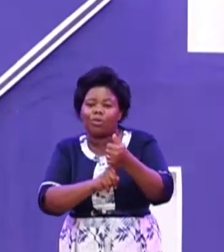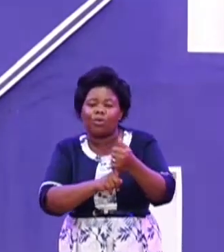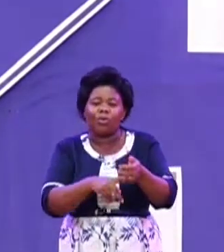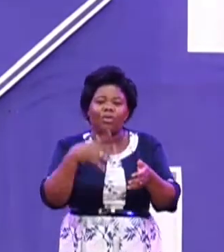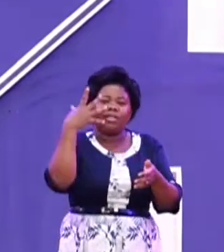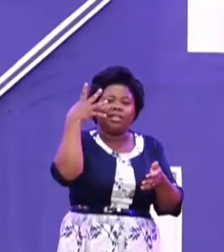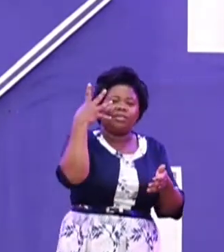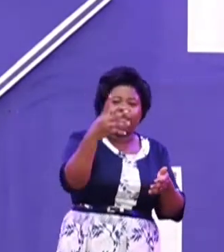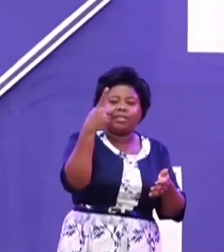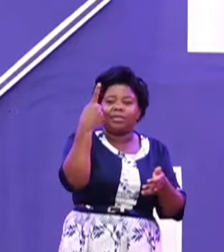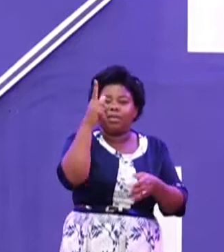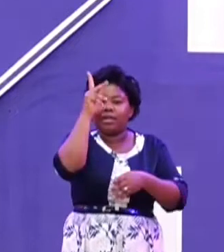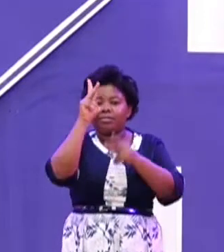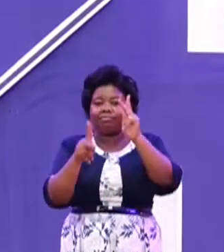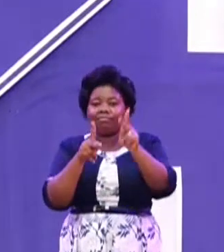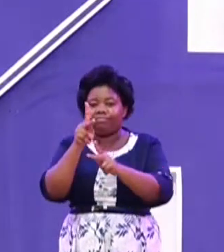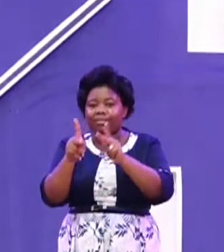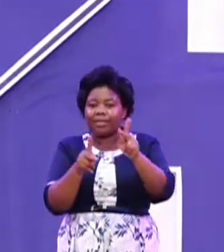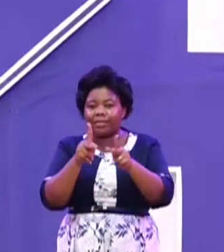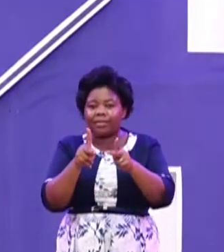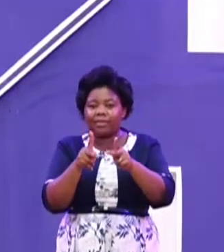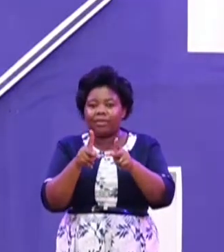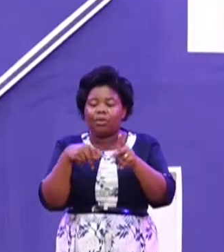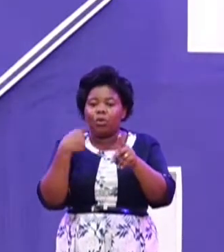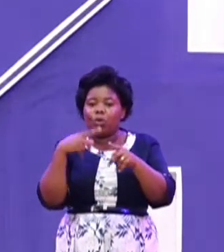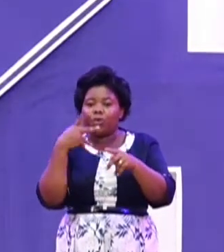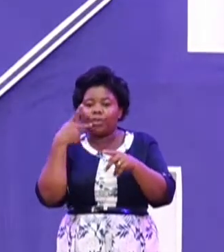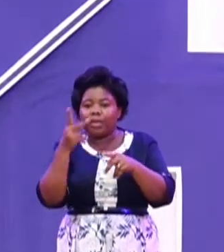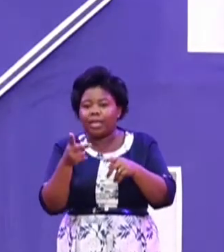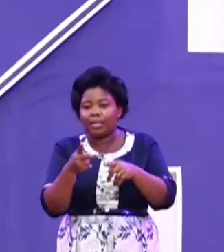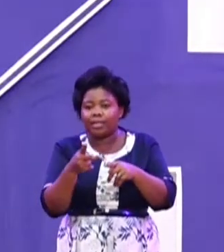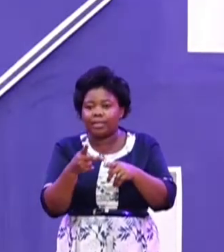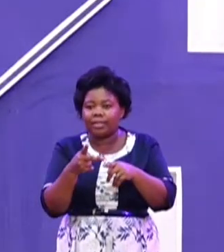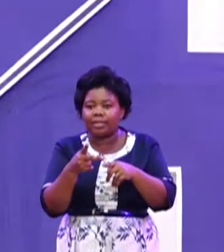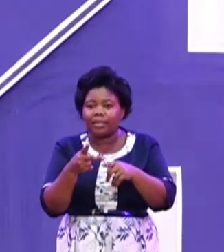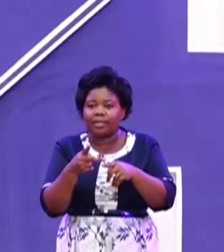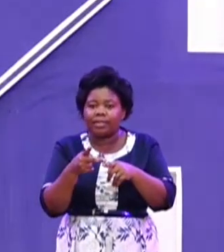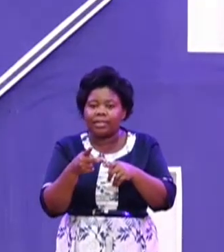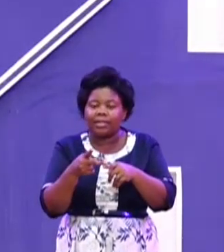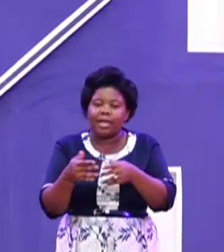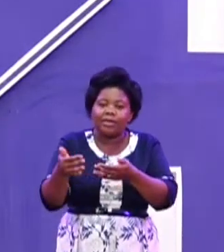And we got 41 people about responding. Who responded? And we got